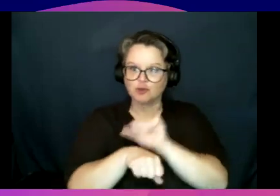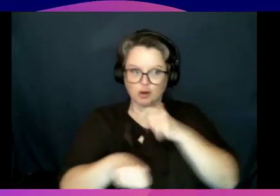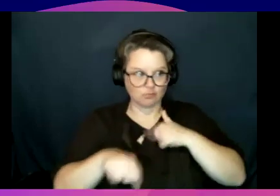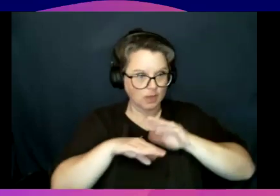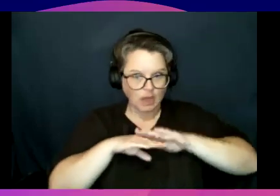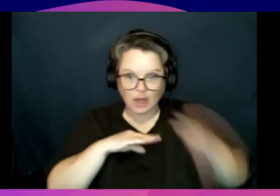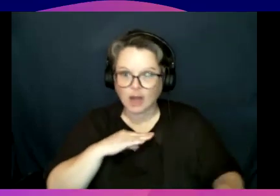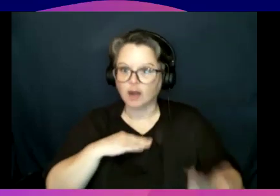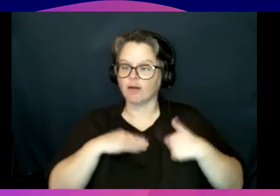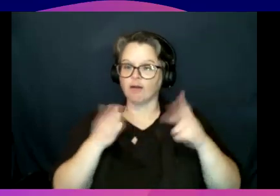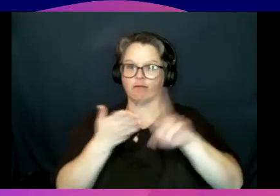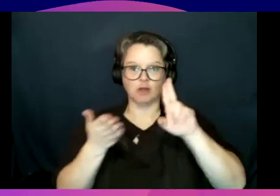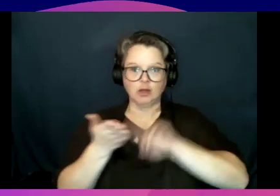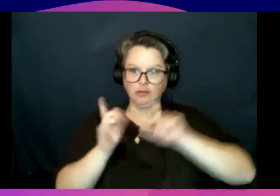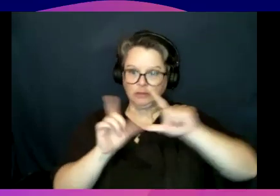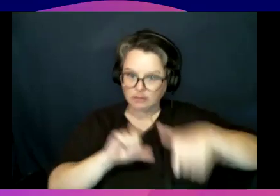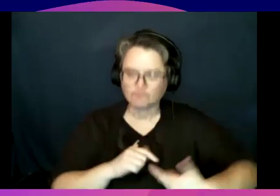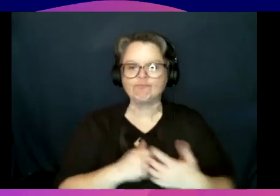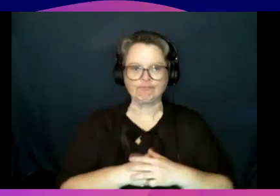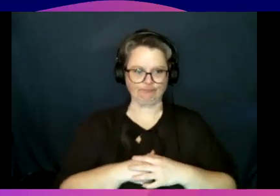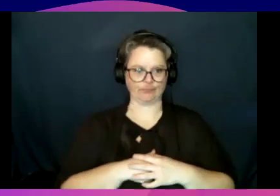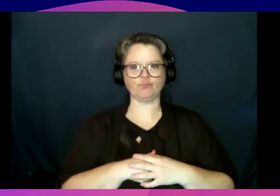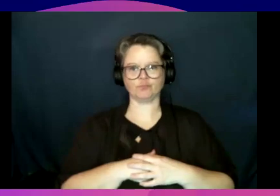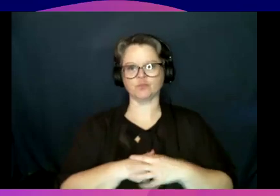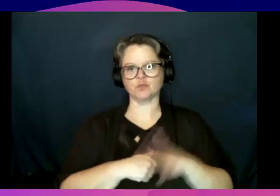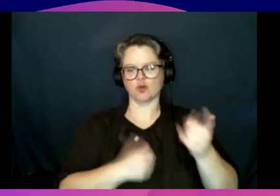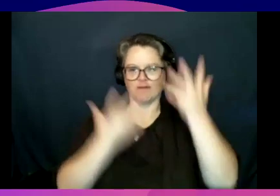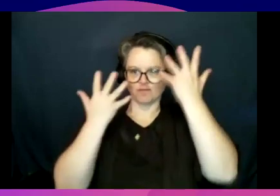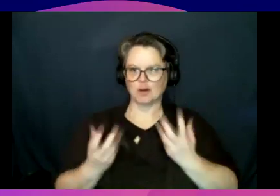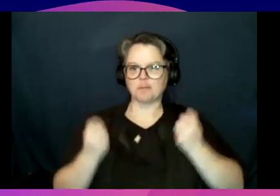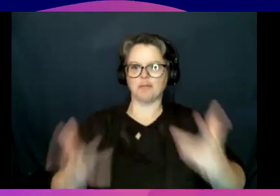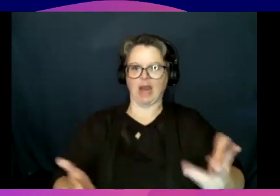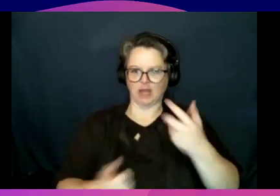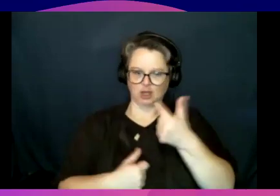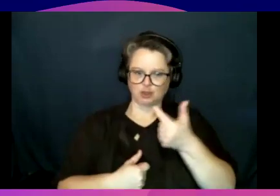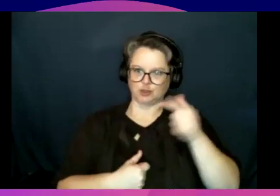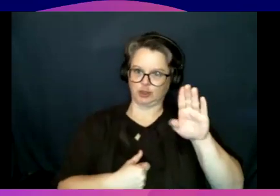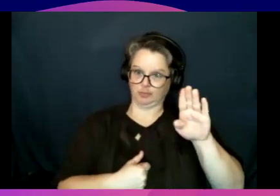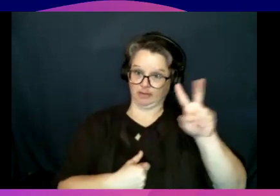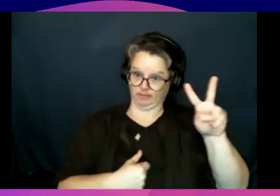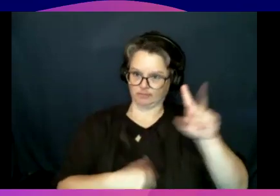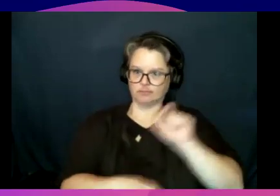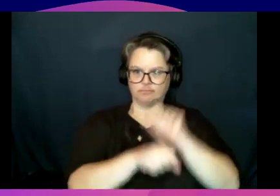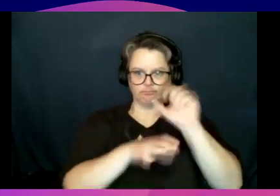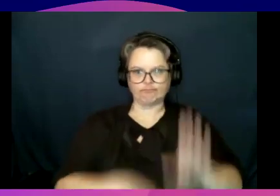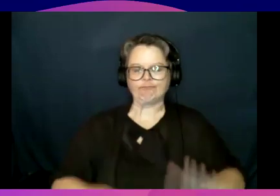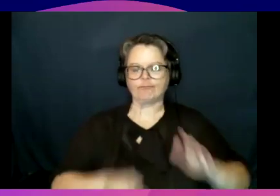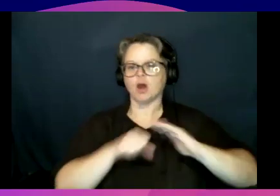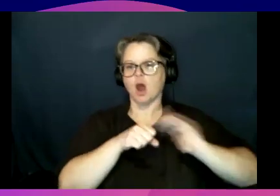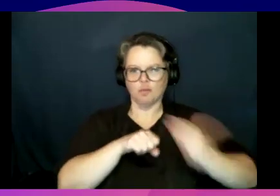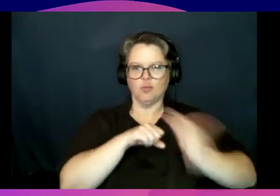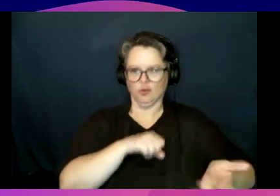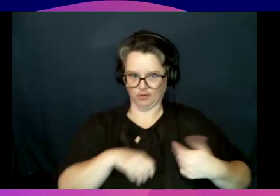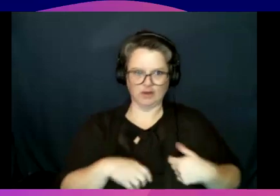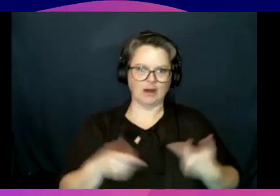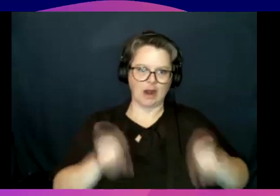consequently unemployment. At the same time, over 1 in 3 BIPOC workers who were surveyed were worried about